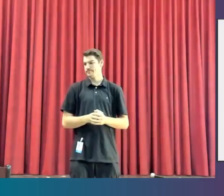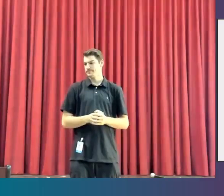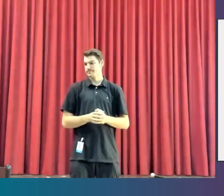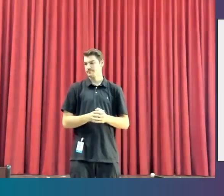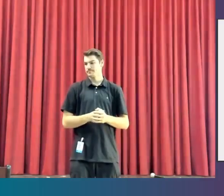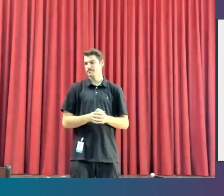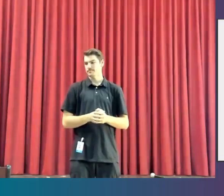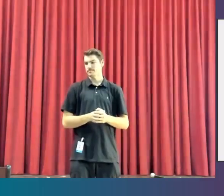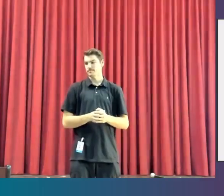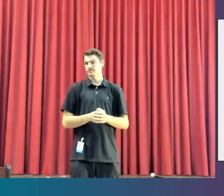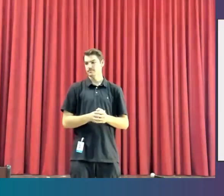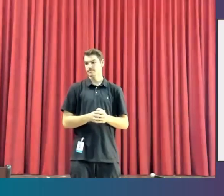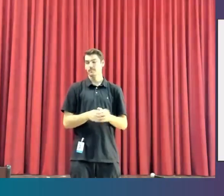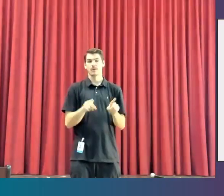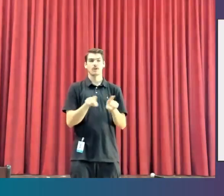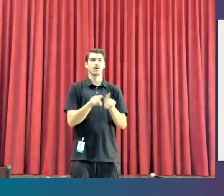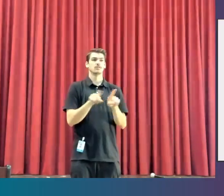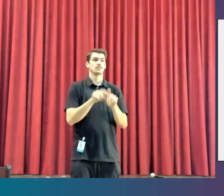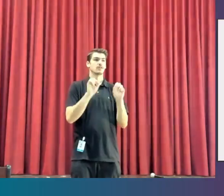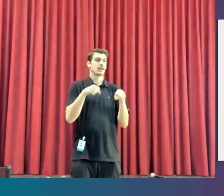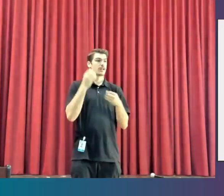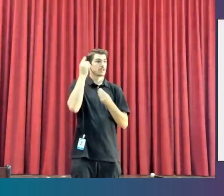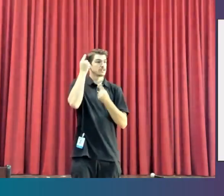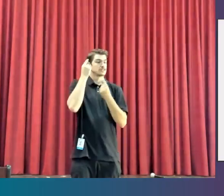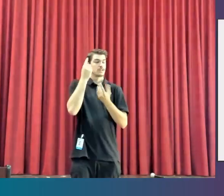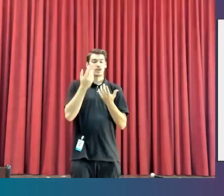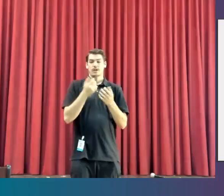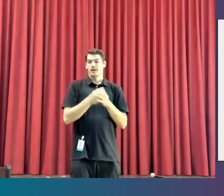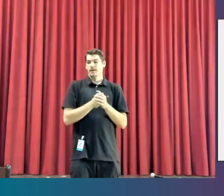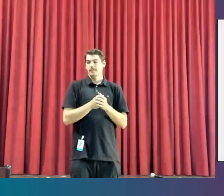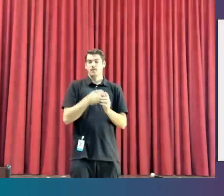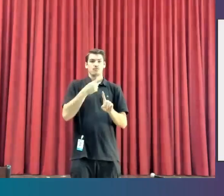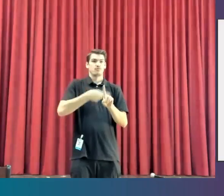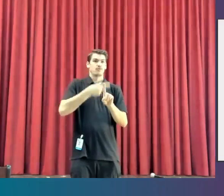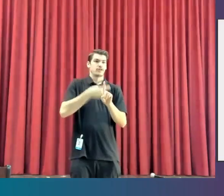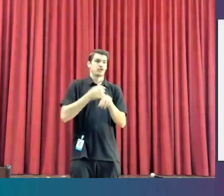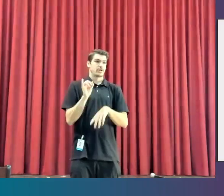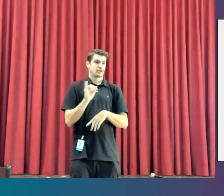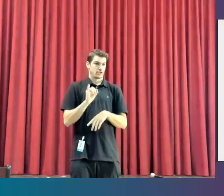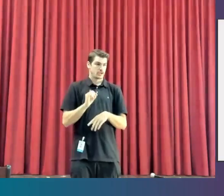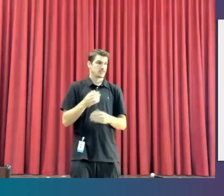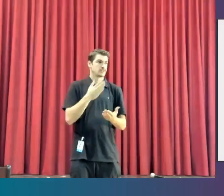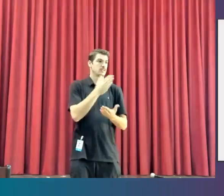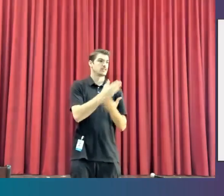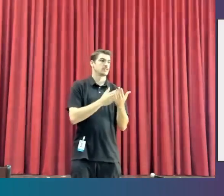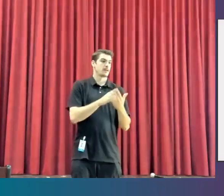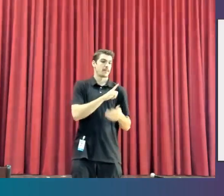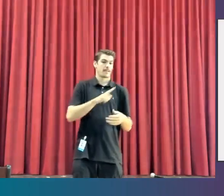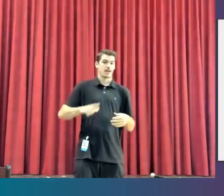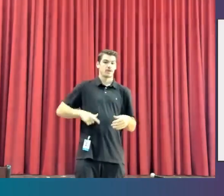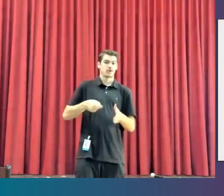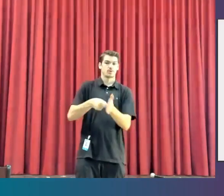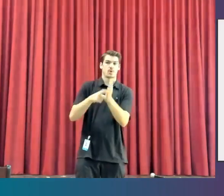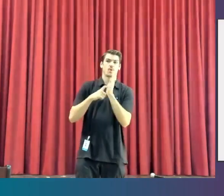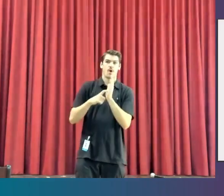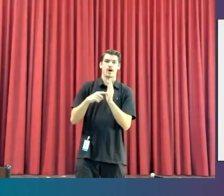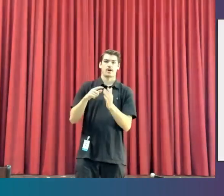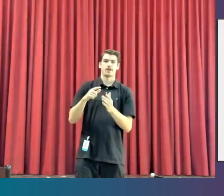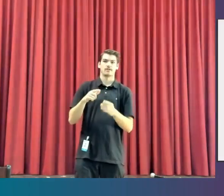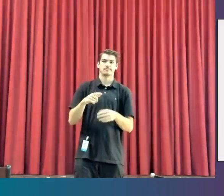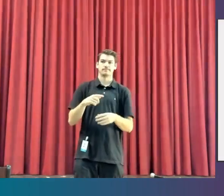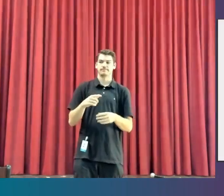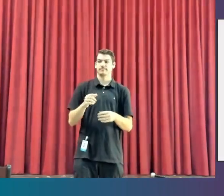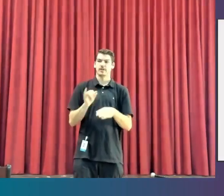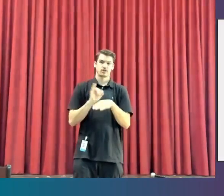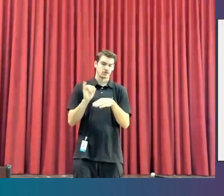You can consider renter's insurance, and landlords may require renter's insurance, and if you sign a